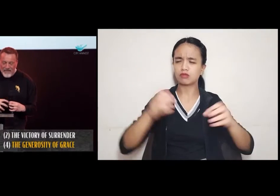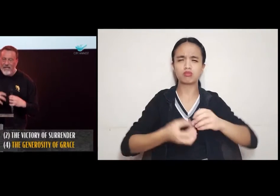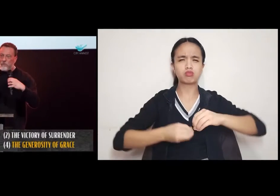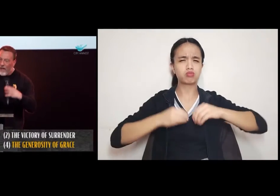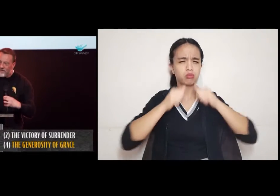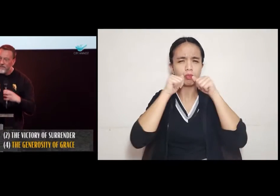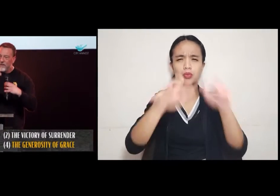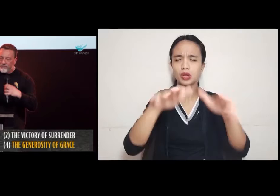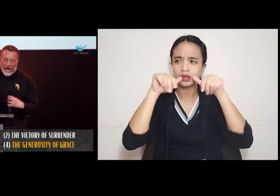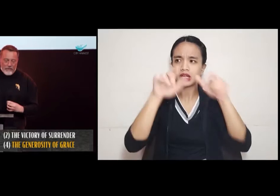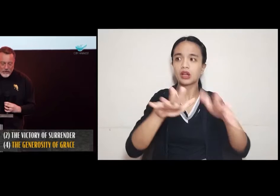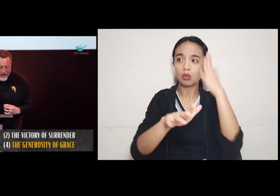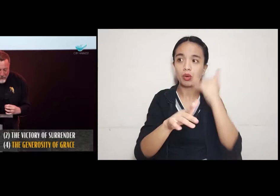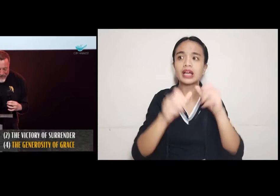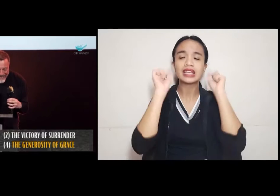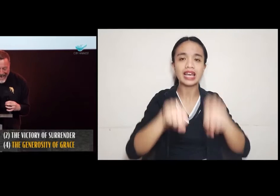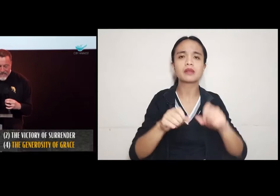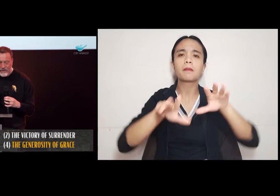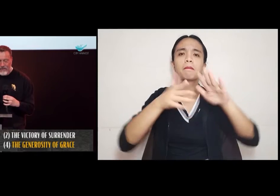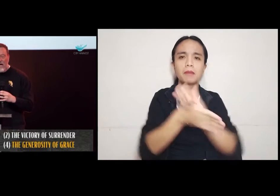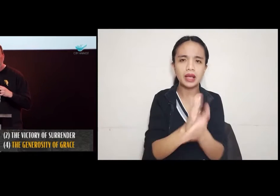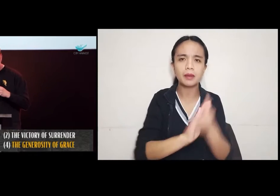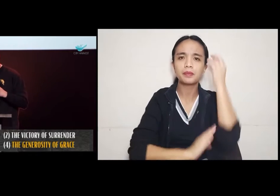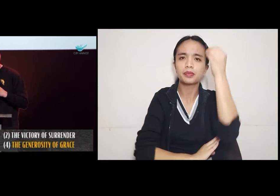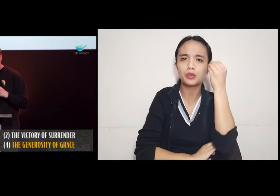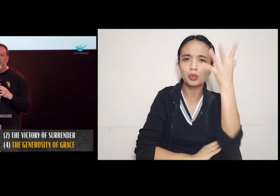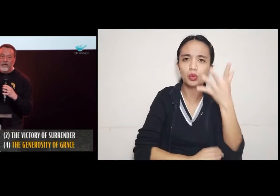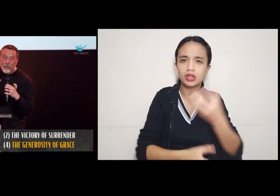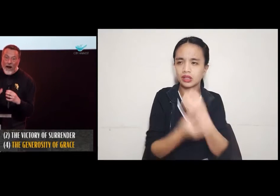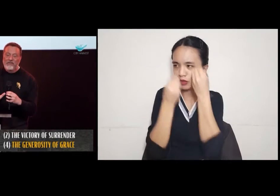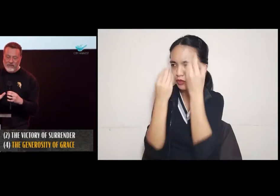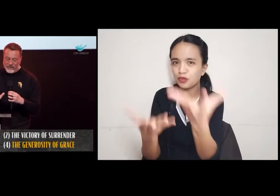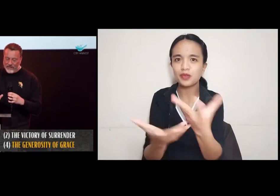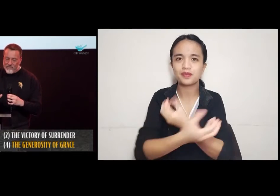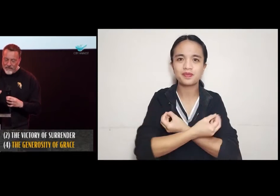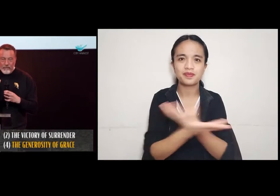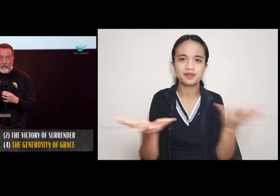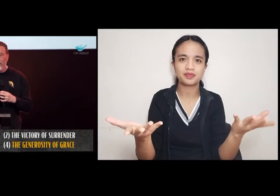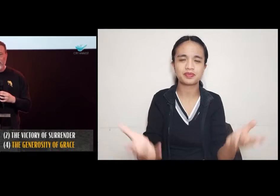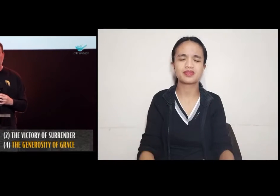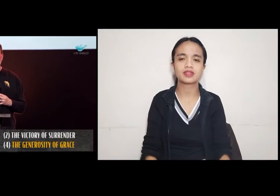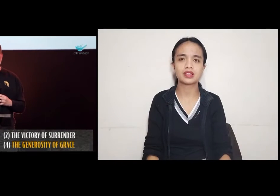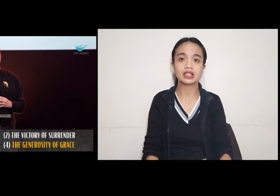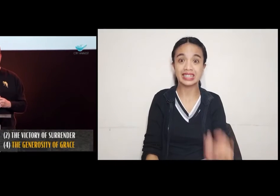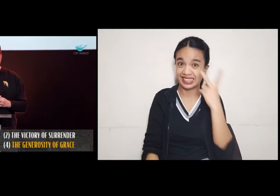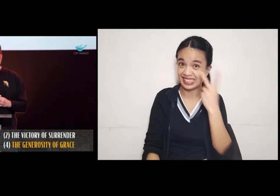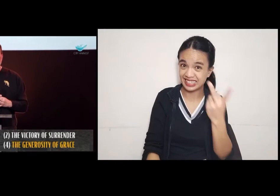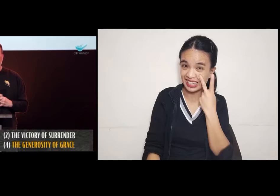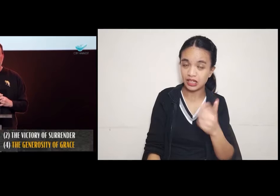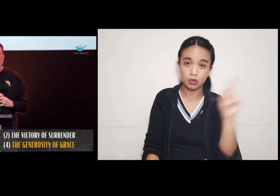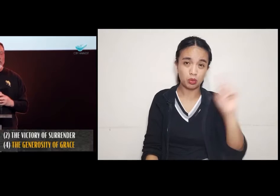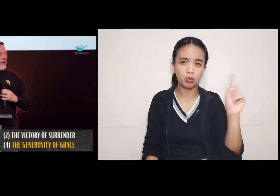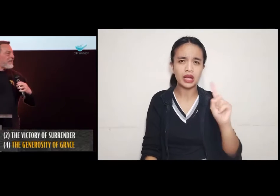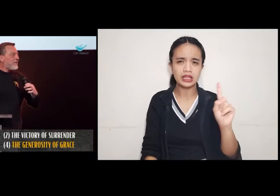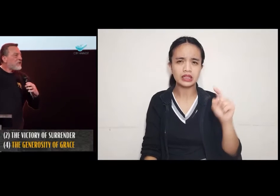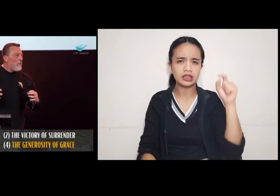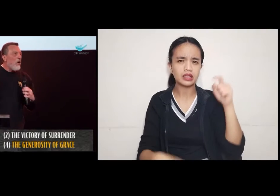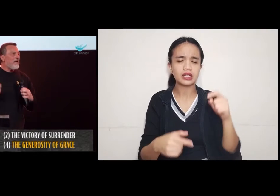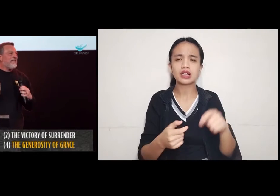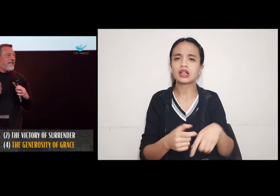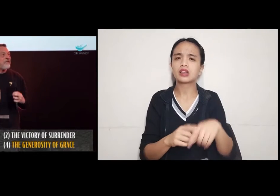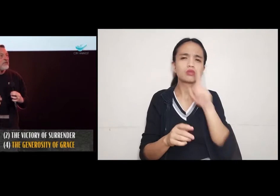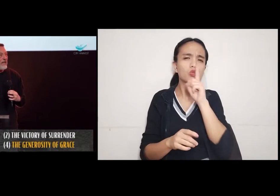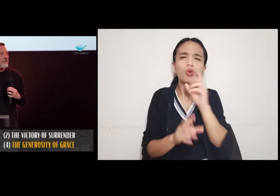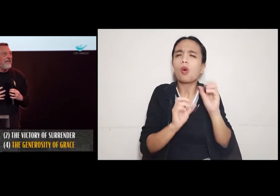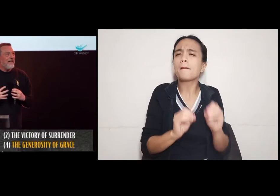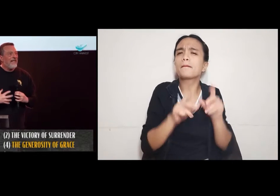surrender and the abundance of favor so that we can actually move into the generosity of grace. So what this